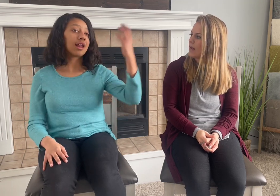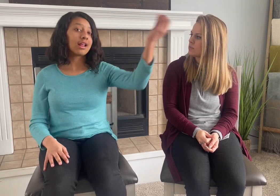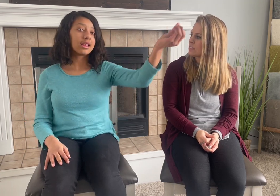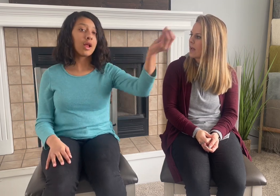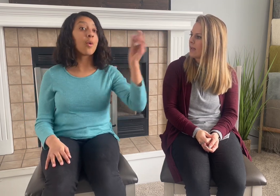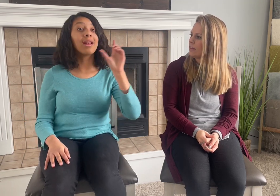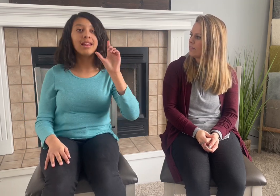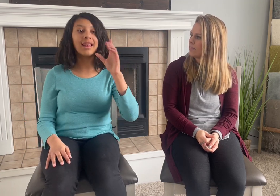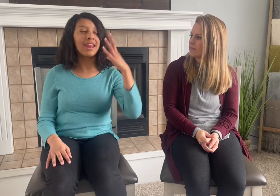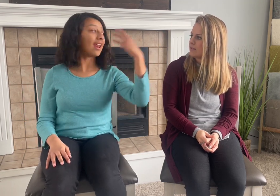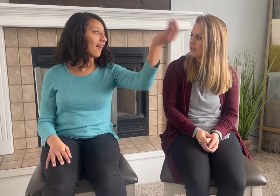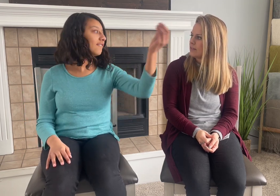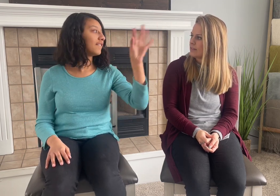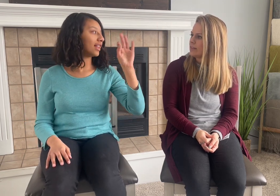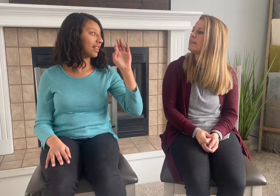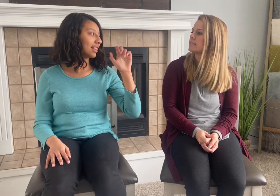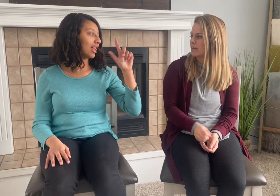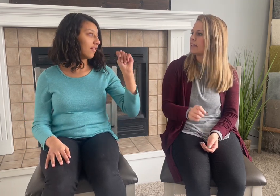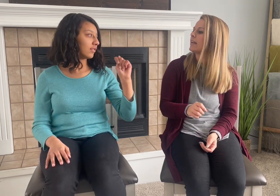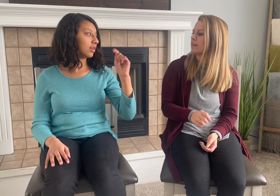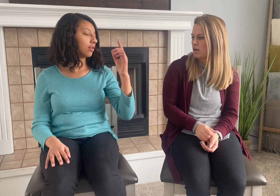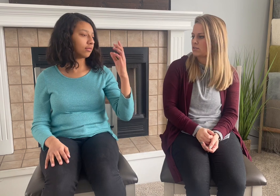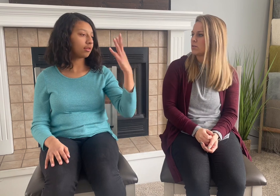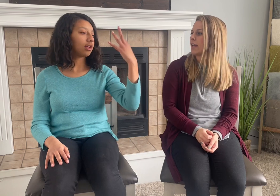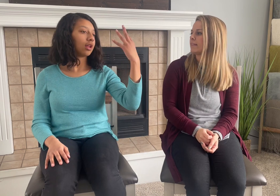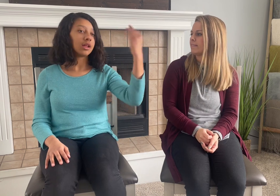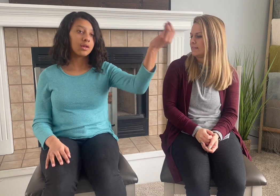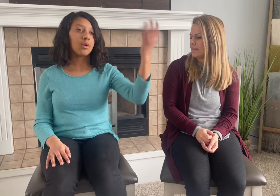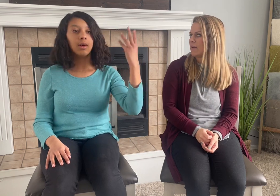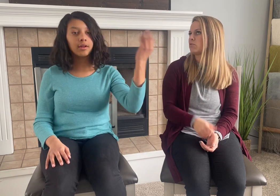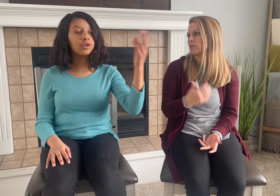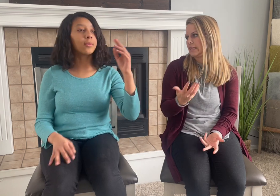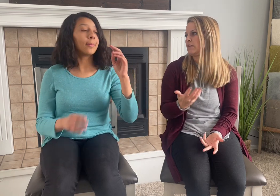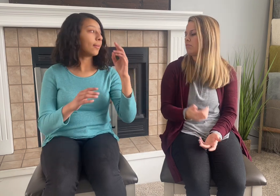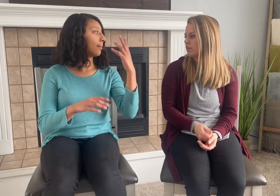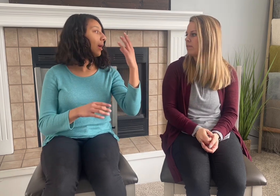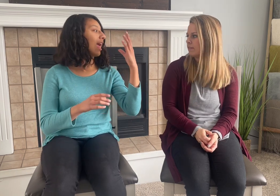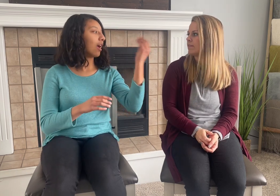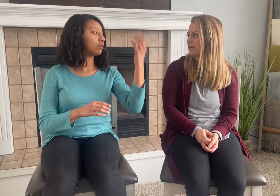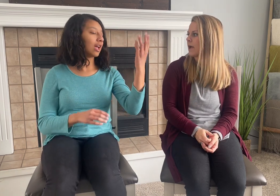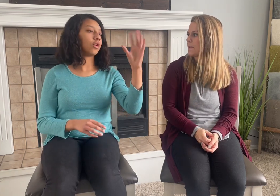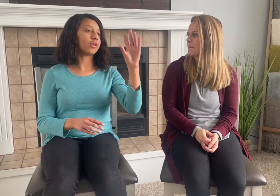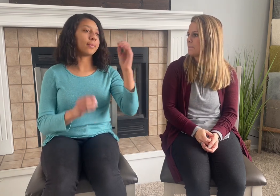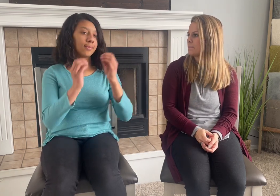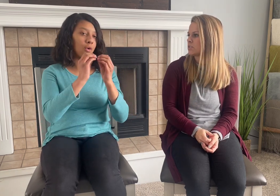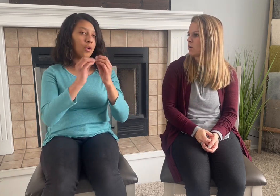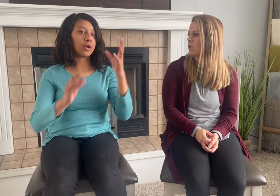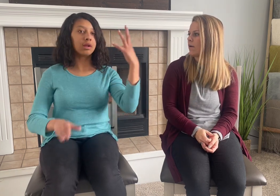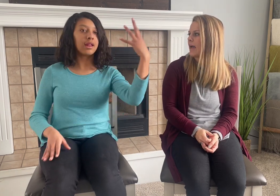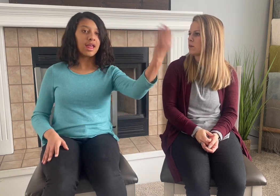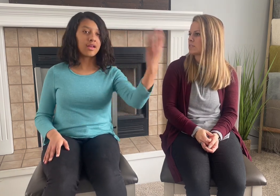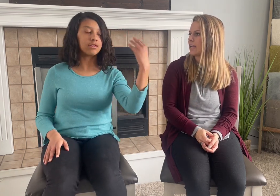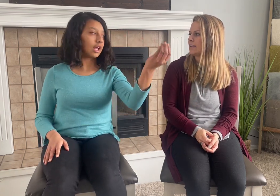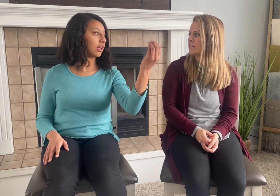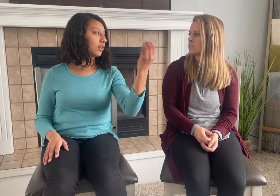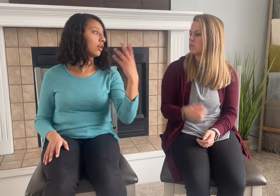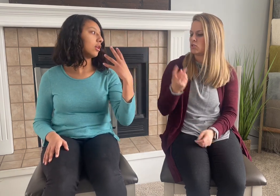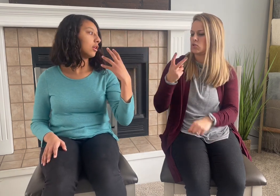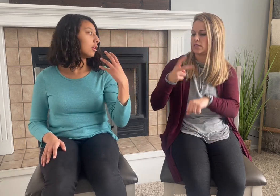outside is like, also like left or leave. Yeah. So outside is, so it's